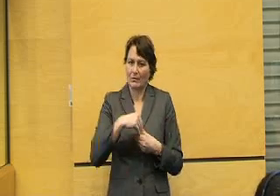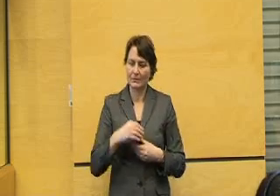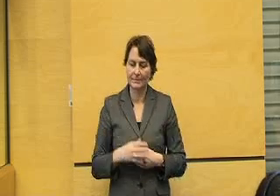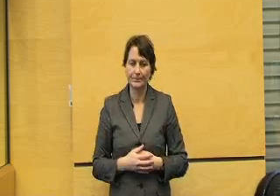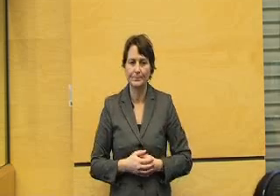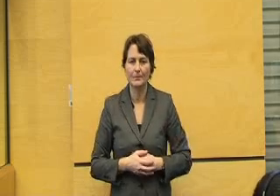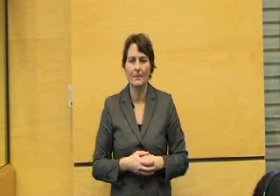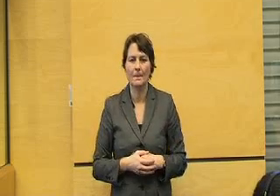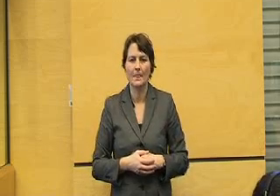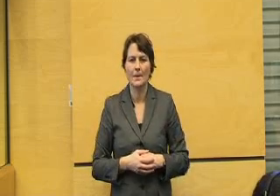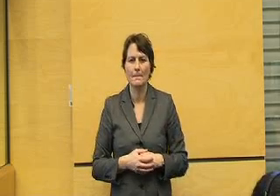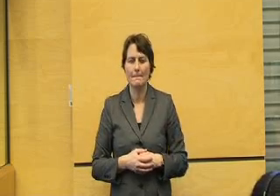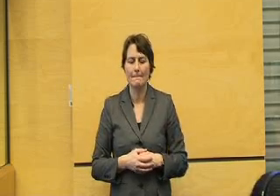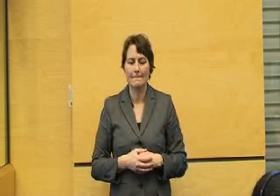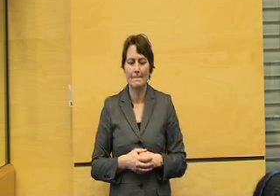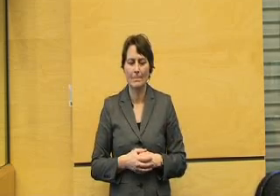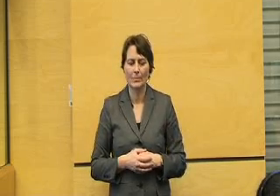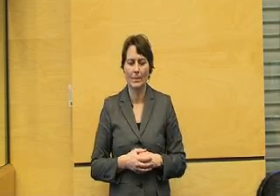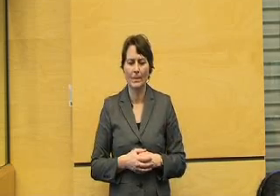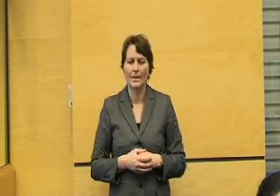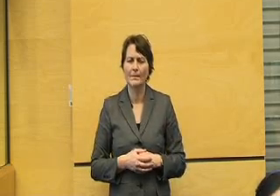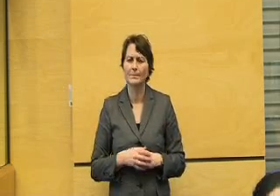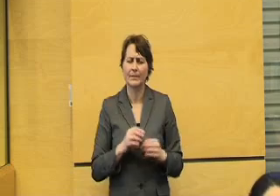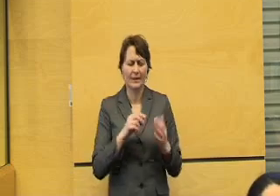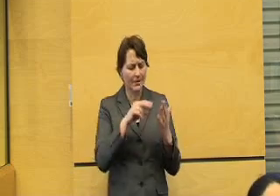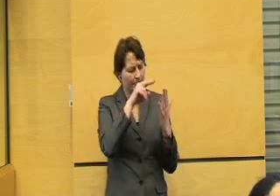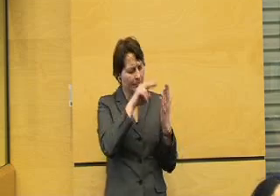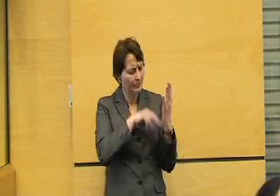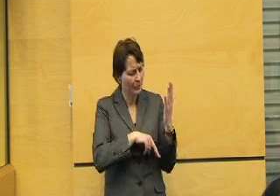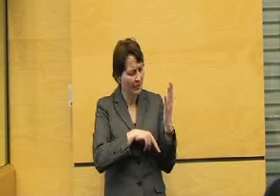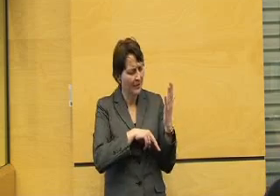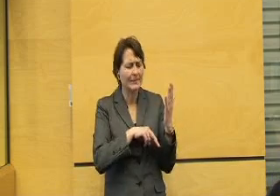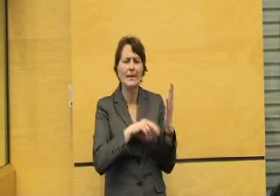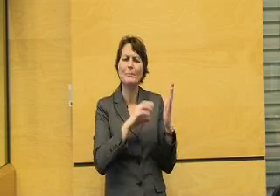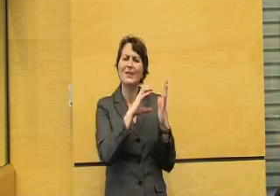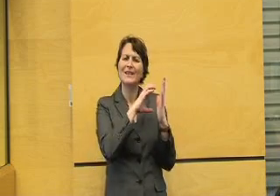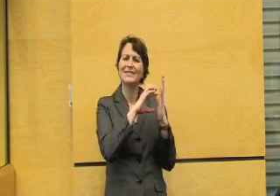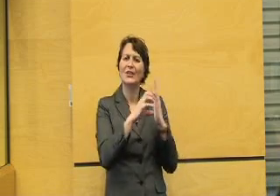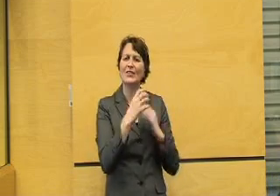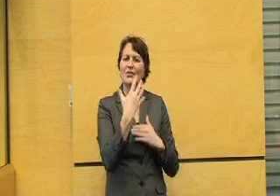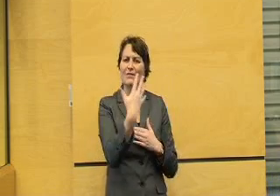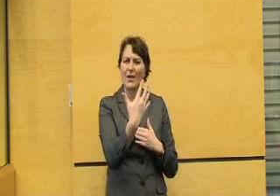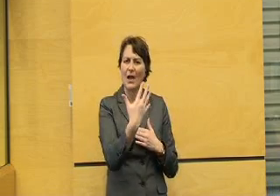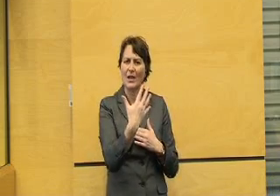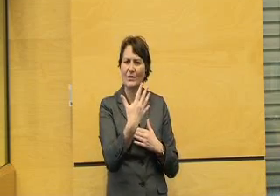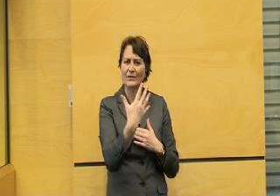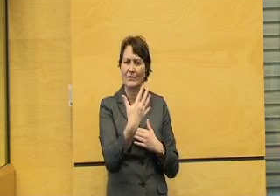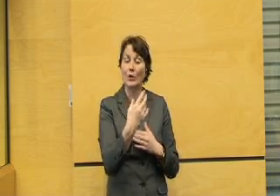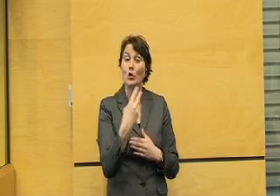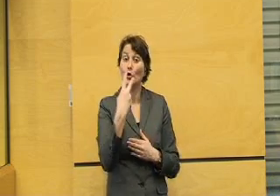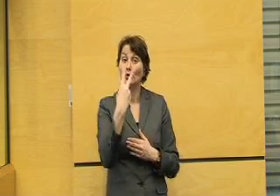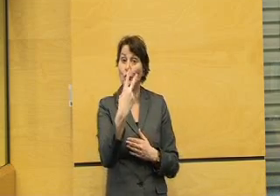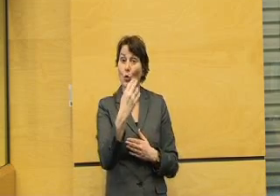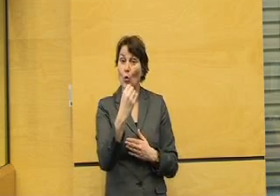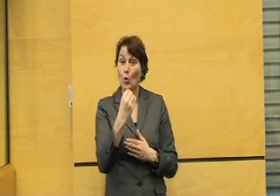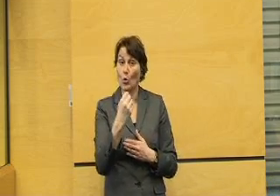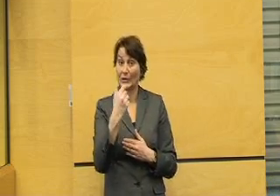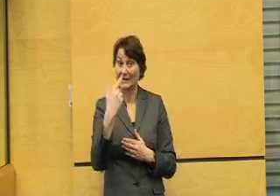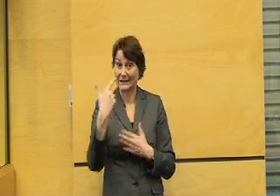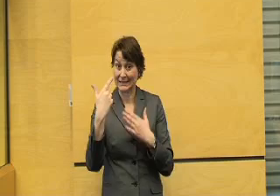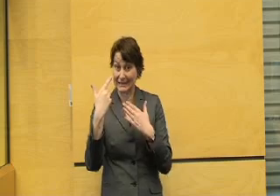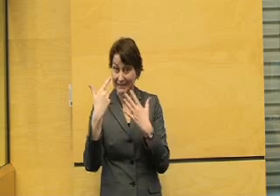If I read correctly in Section 5 of the 207 Persons